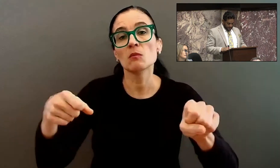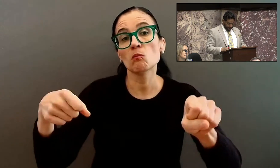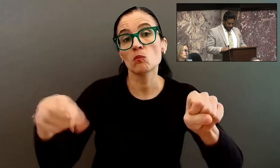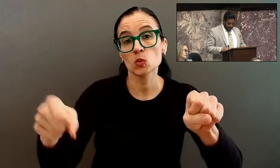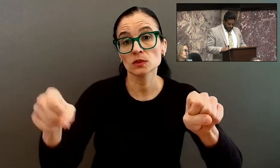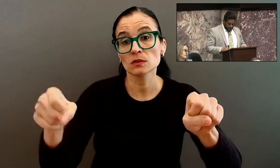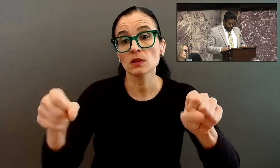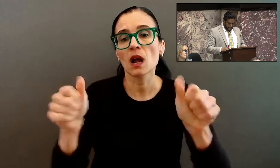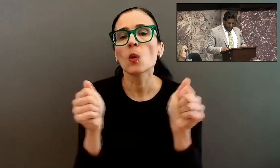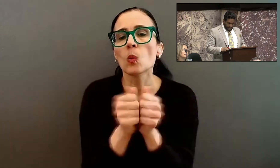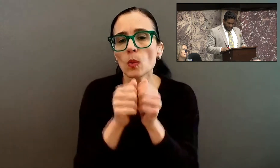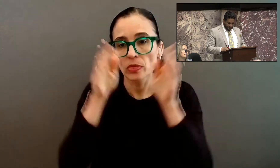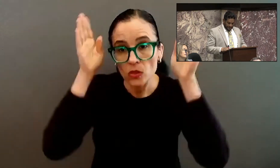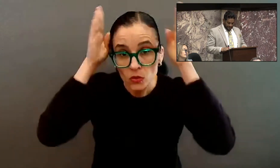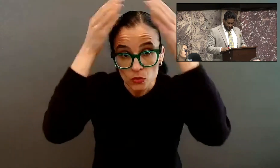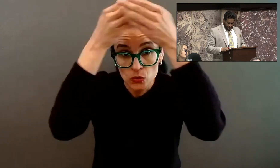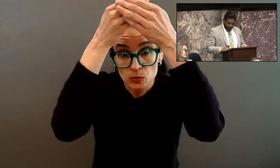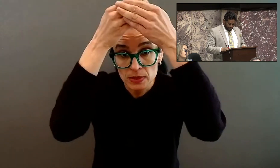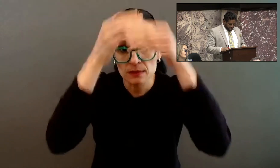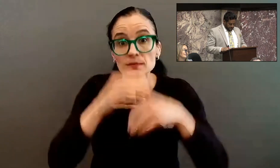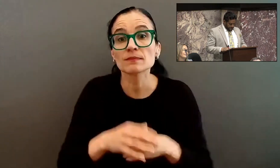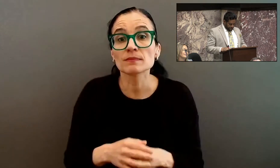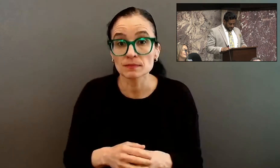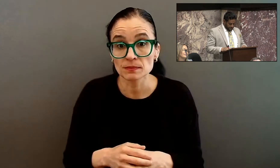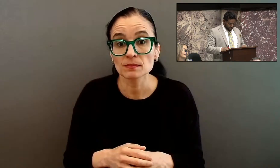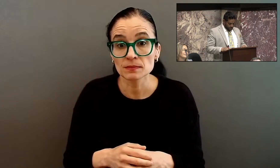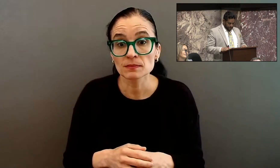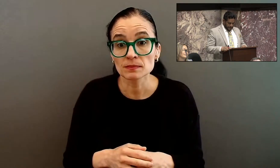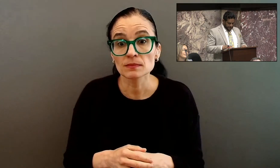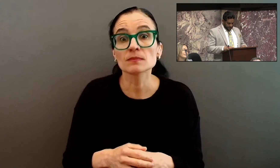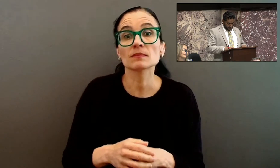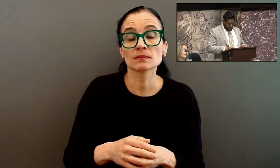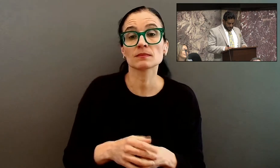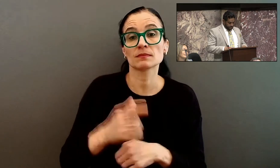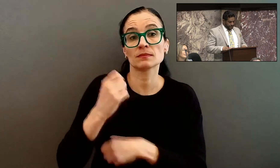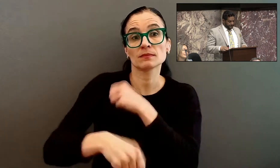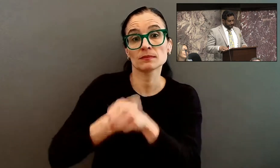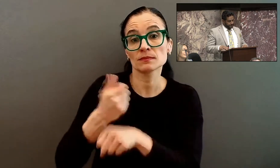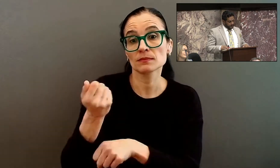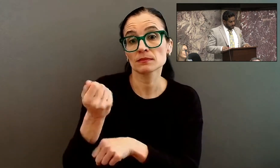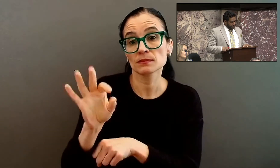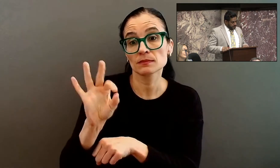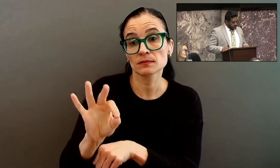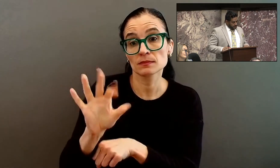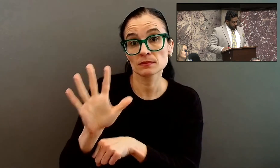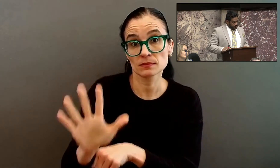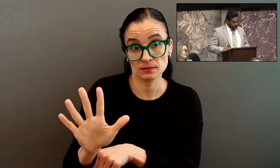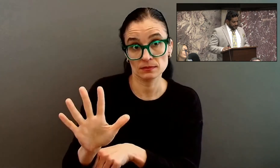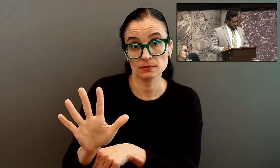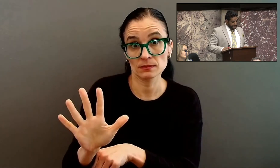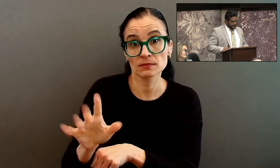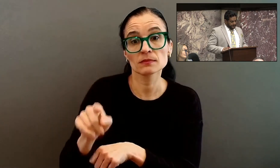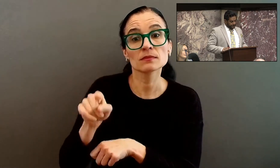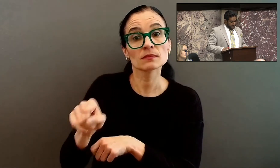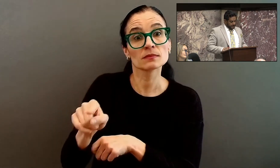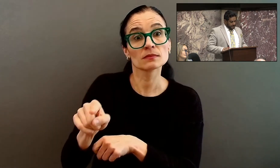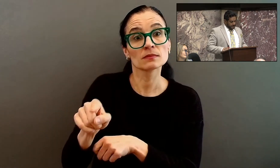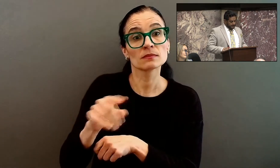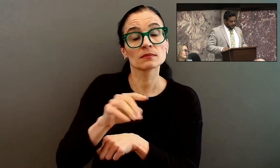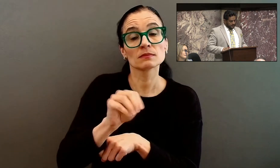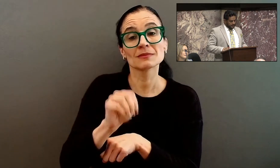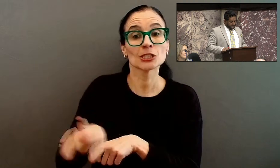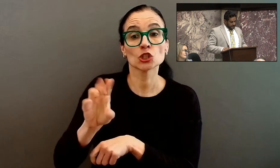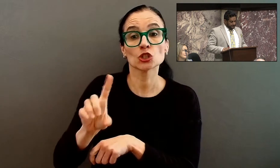Mr. Dhillon filed a complaint with the BC Human Rights Commission. 2 years later,